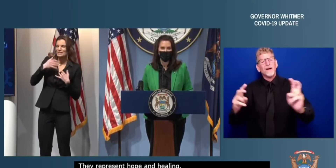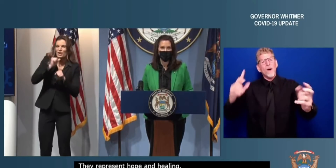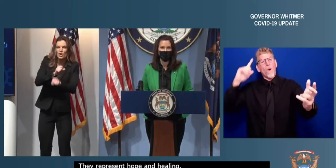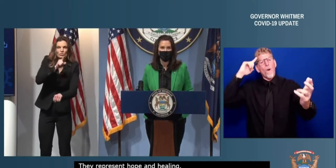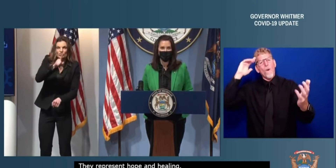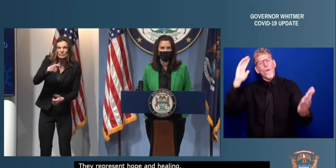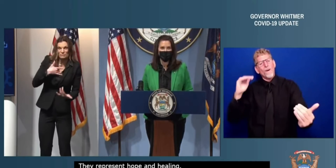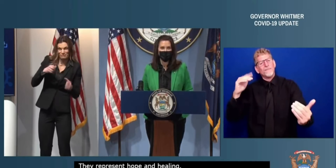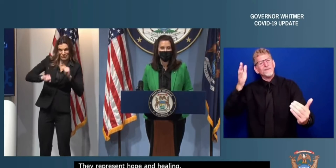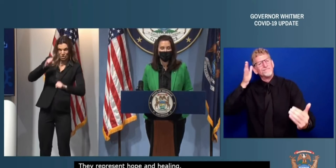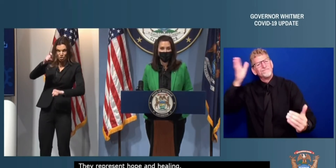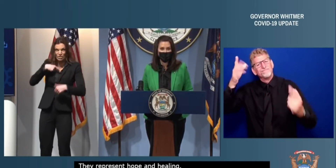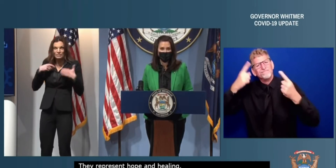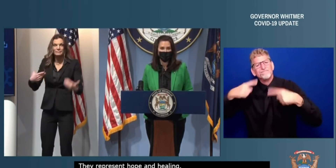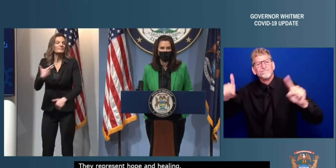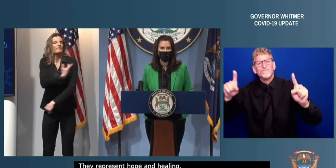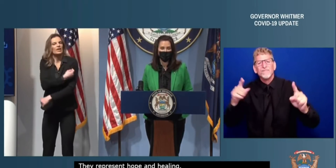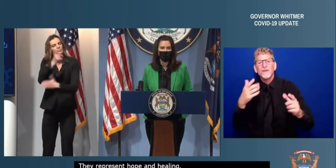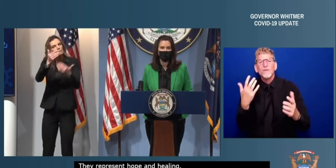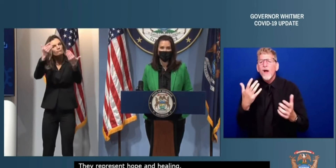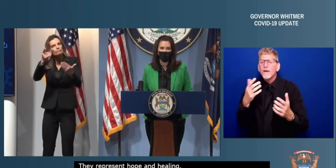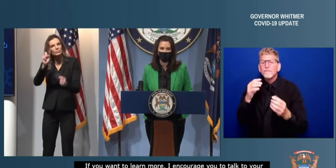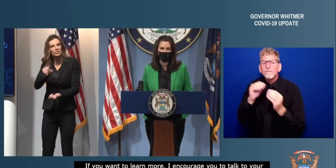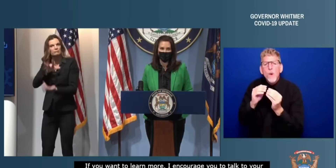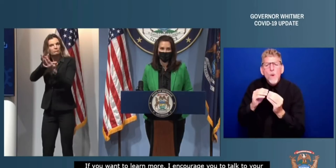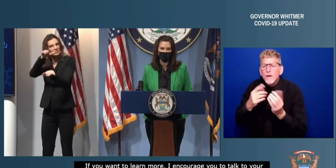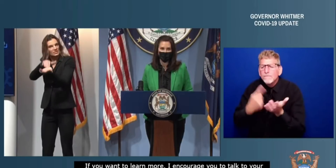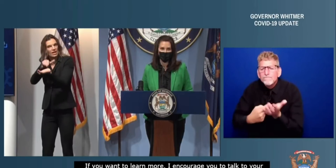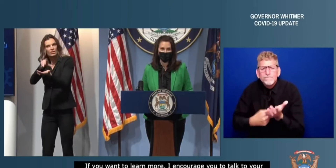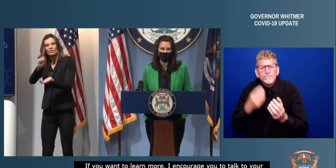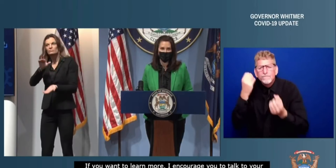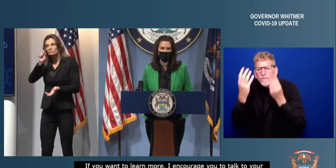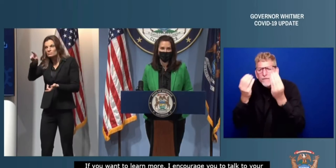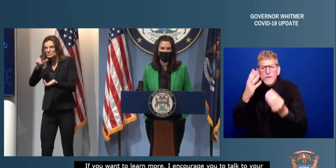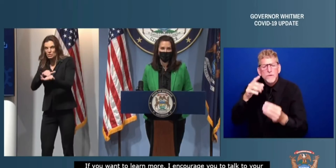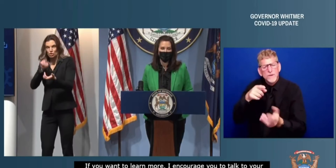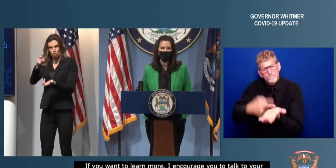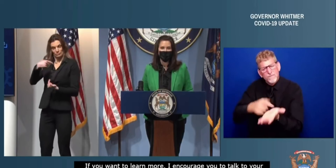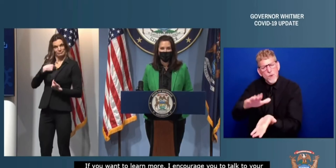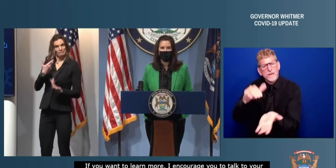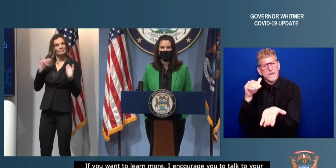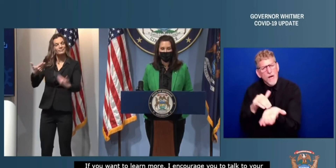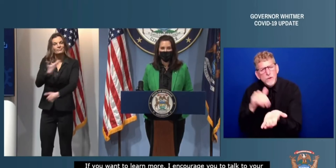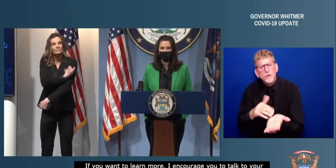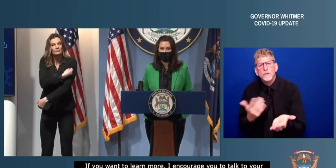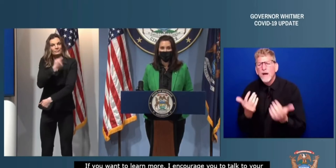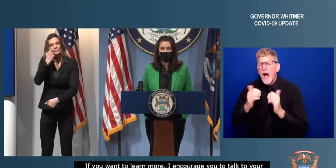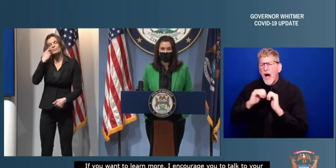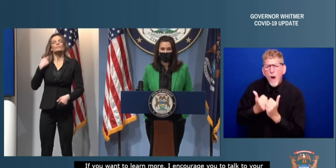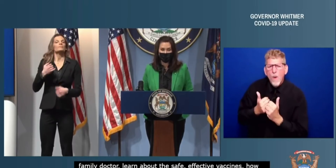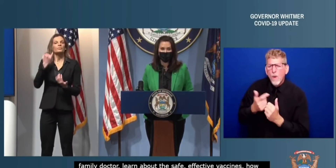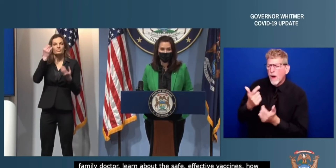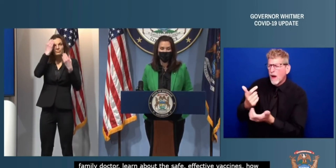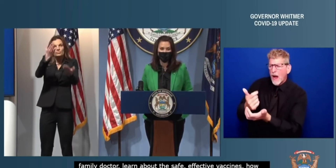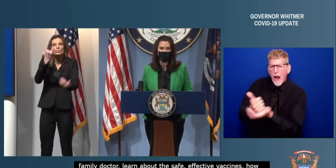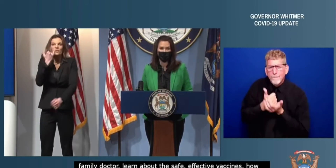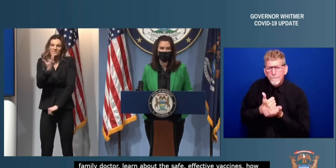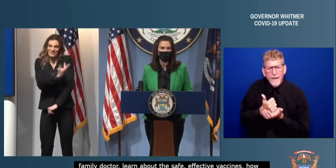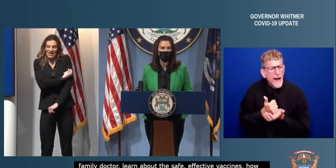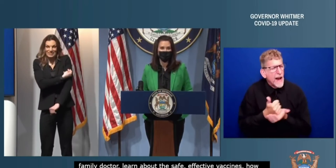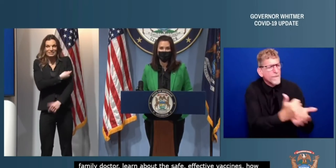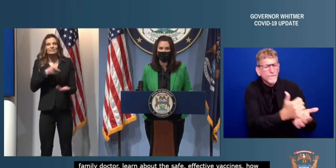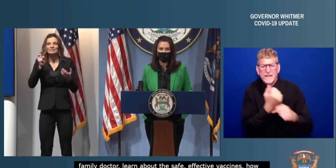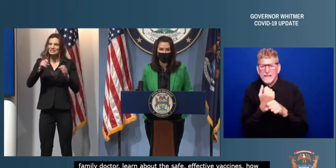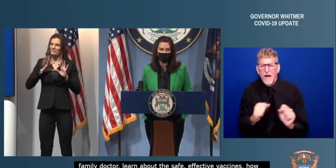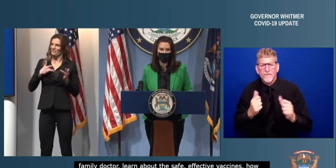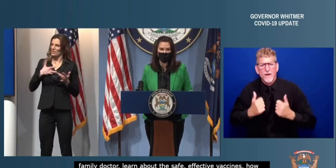safe, effective vaccines, how they can save your life and the lives of those you love. If we work together, we can get this done.